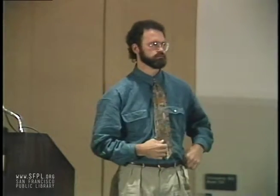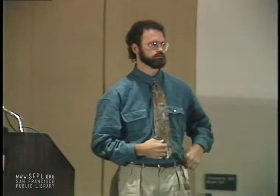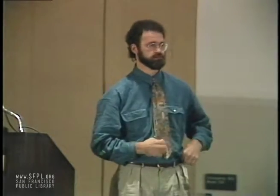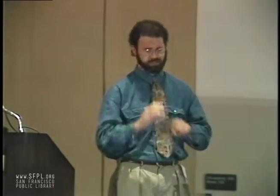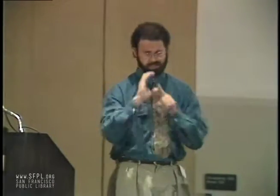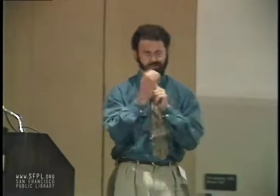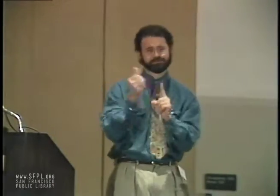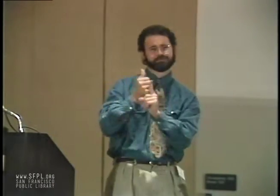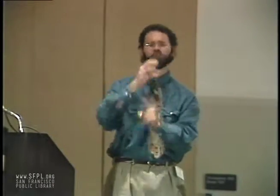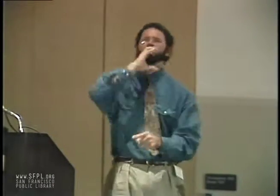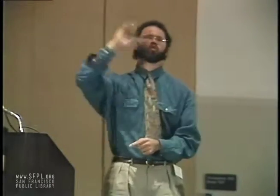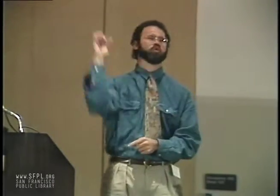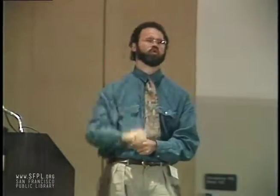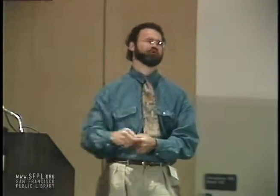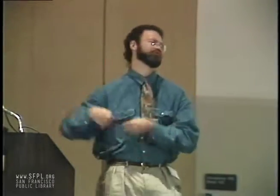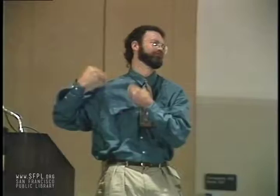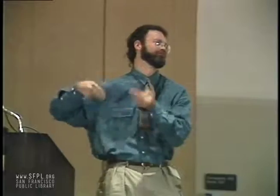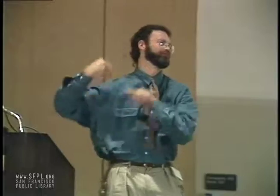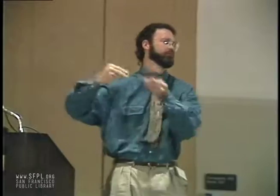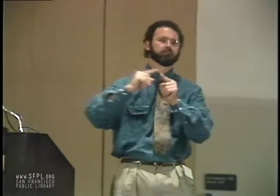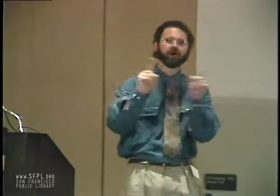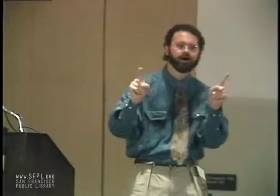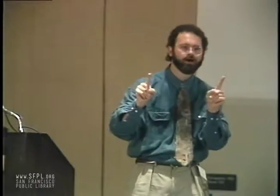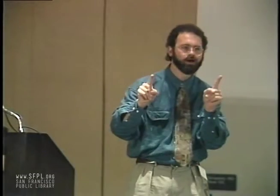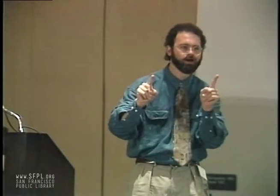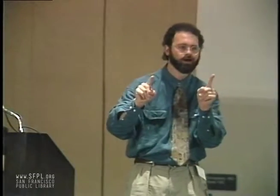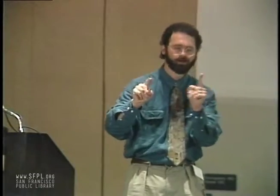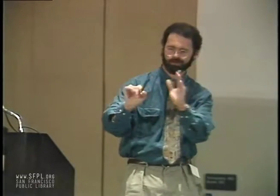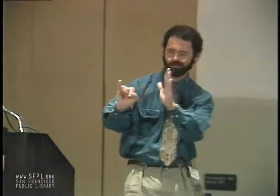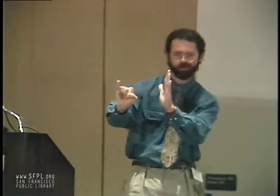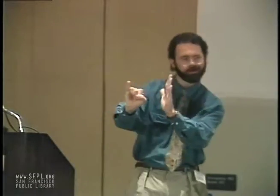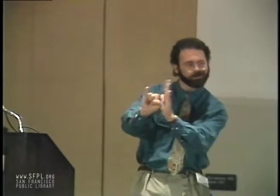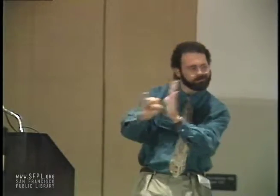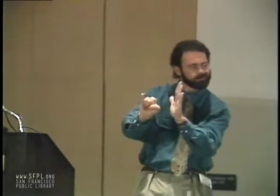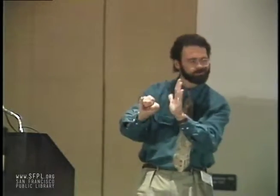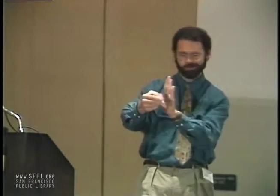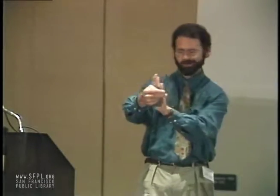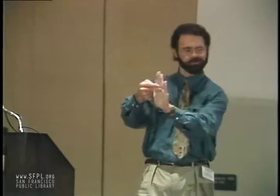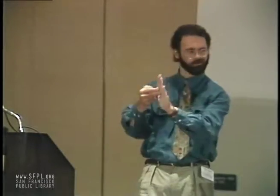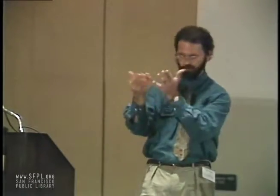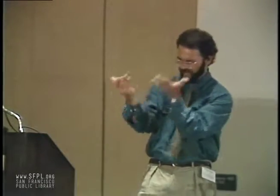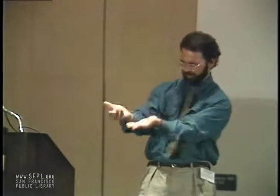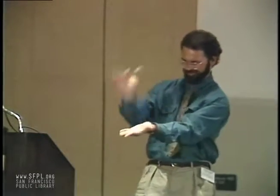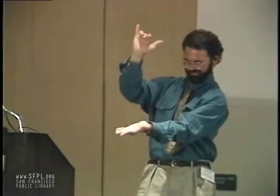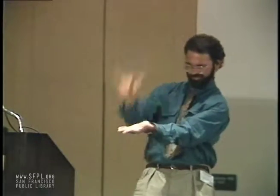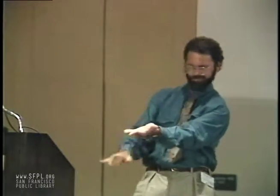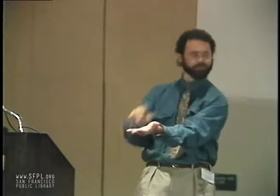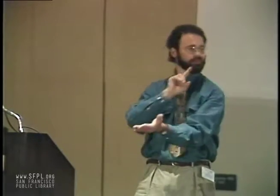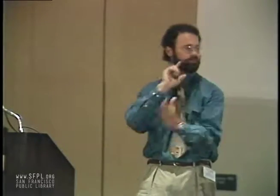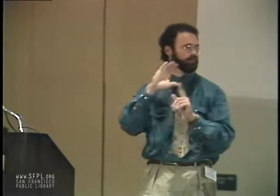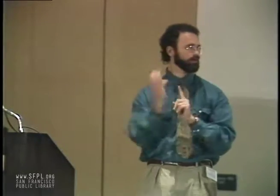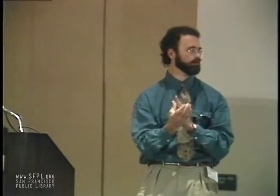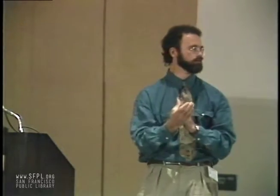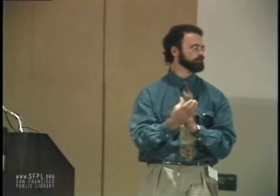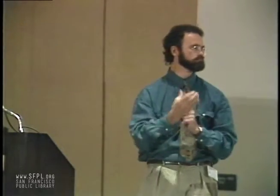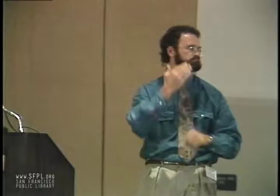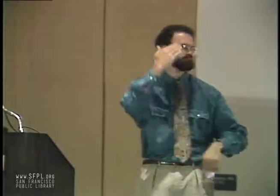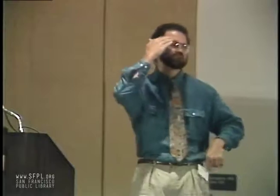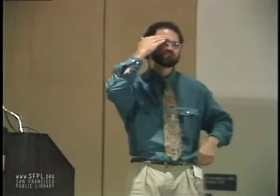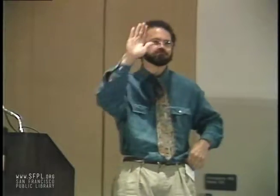becoming aware that we have deaf culture, even though it's been transmitted for generations and generations. It has not been identified and labeled